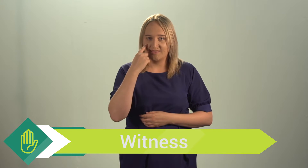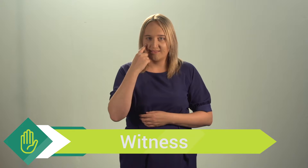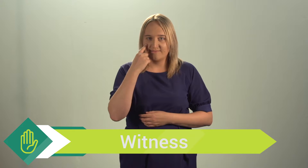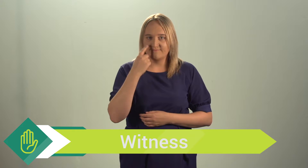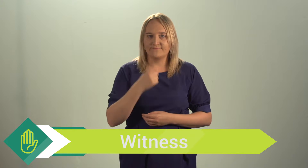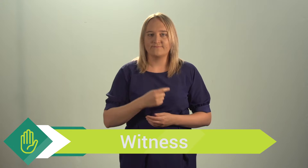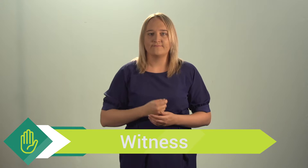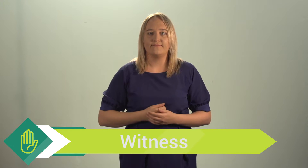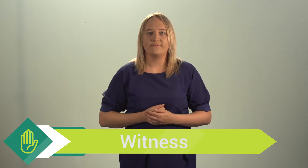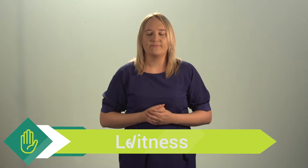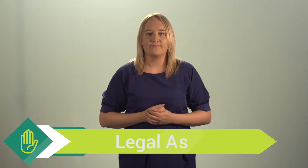witness,